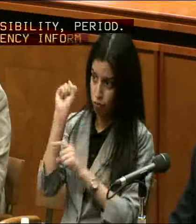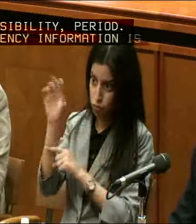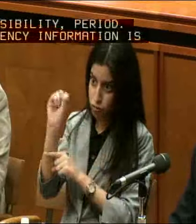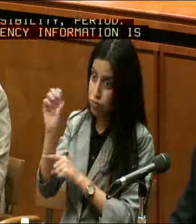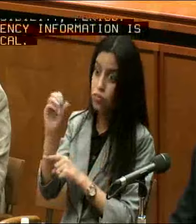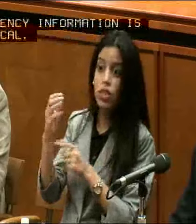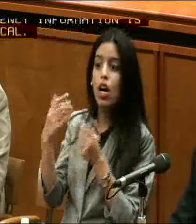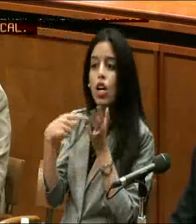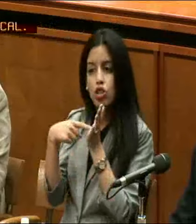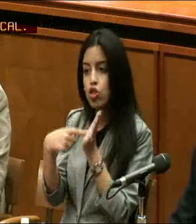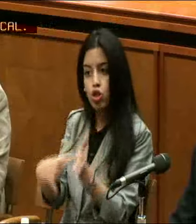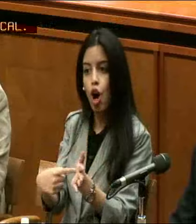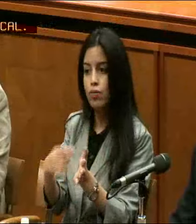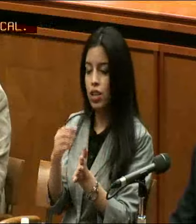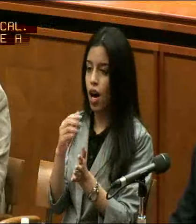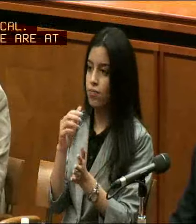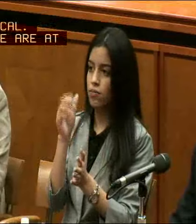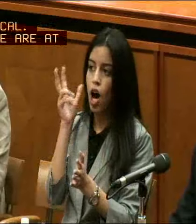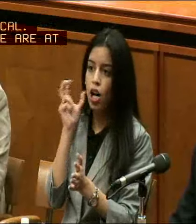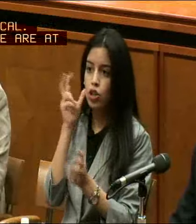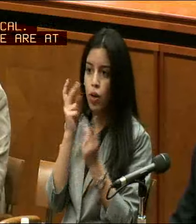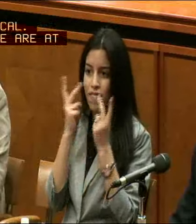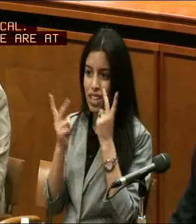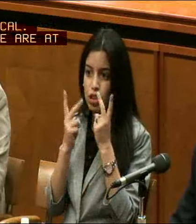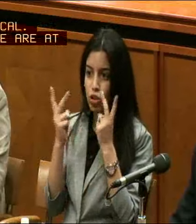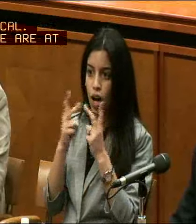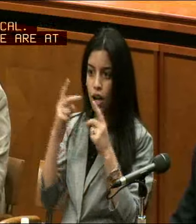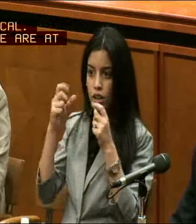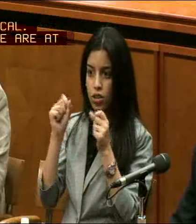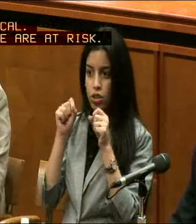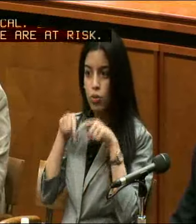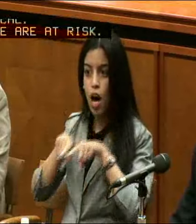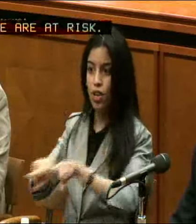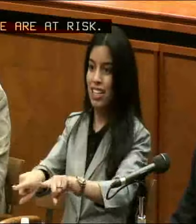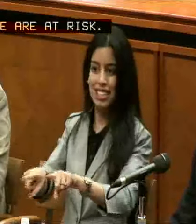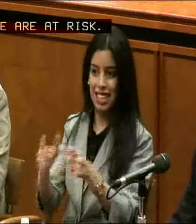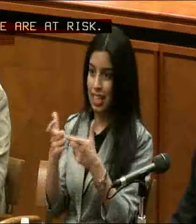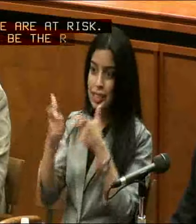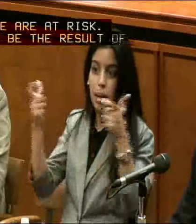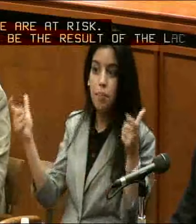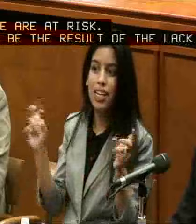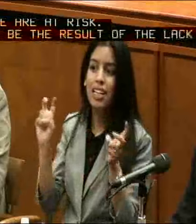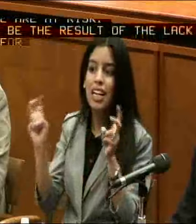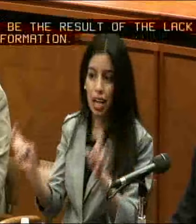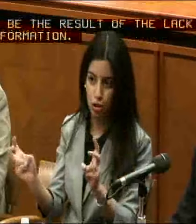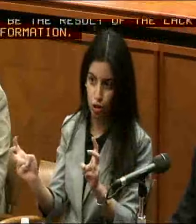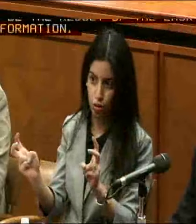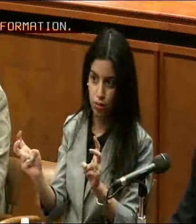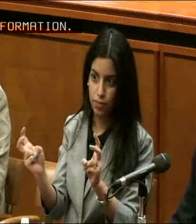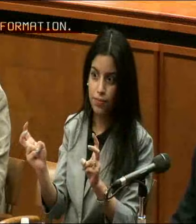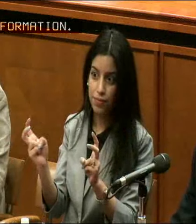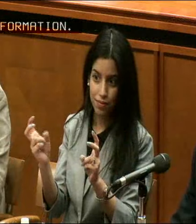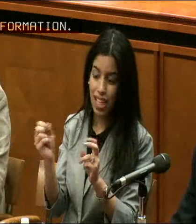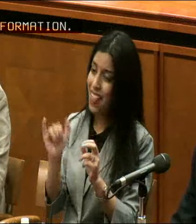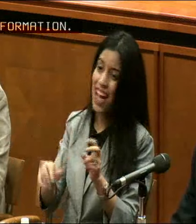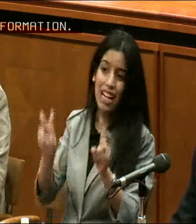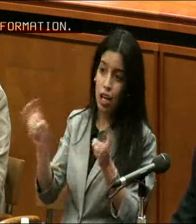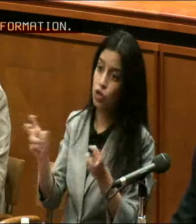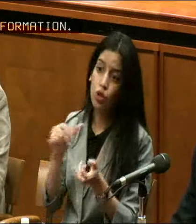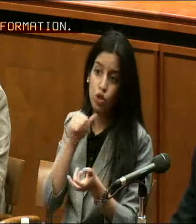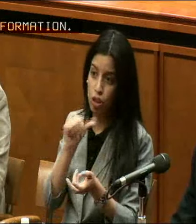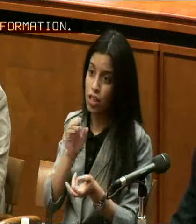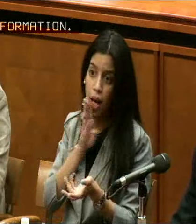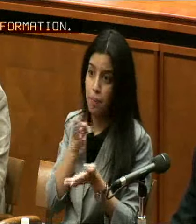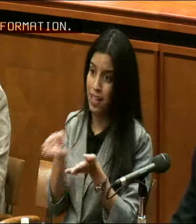lack of information. So it's very, very important to have that information in both a visual and audio